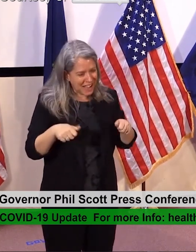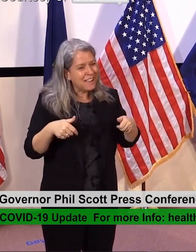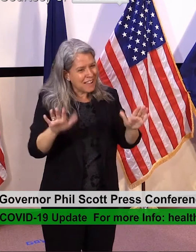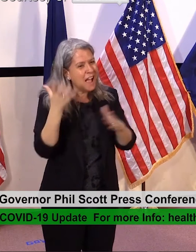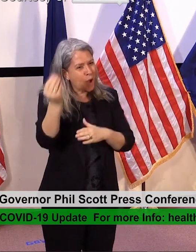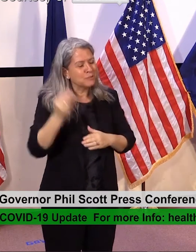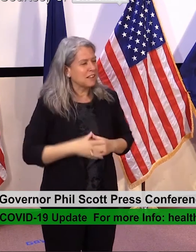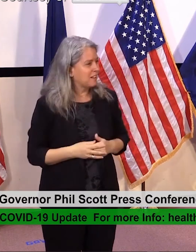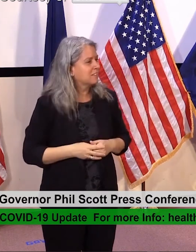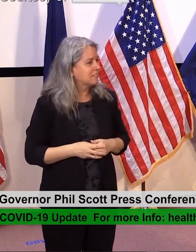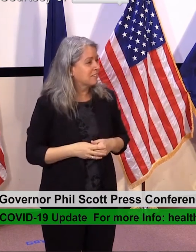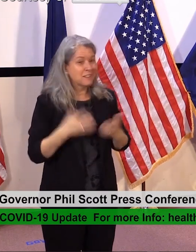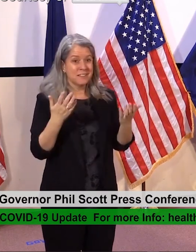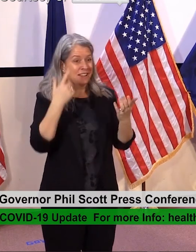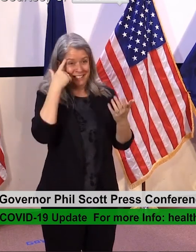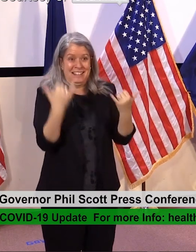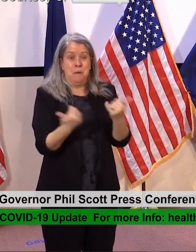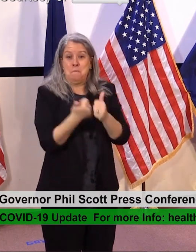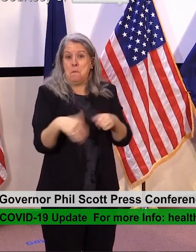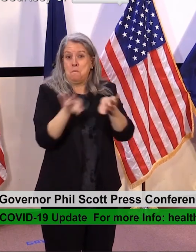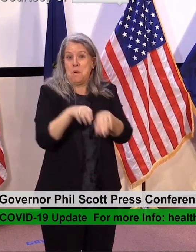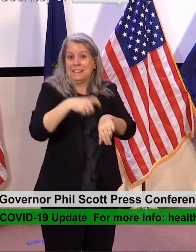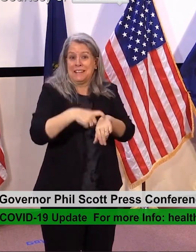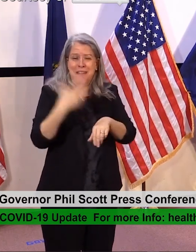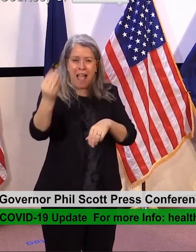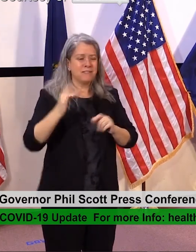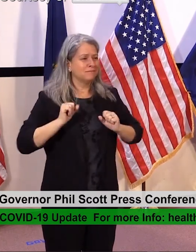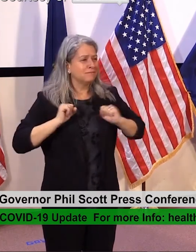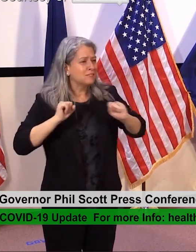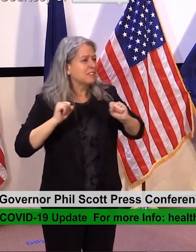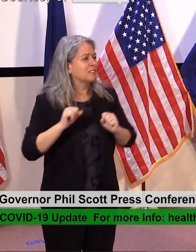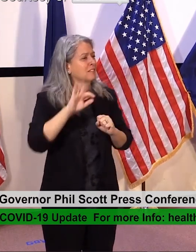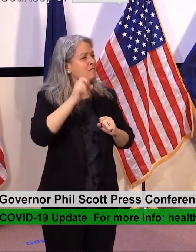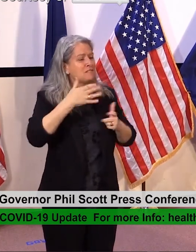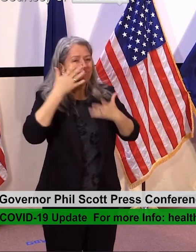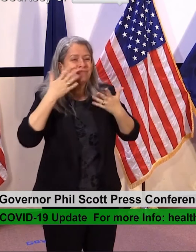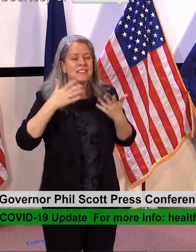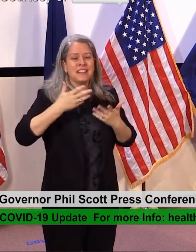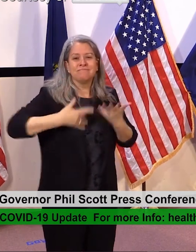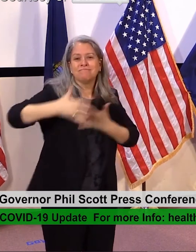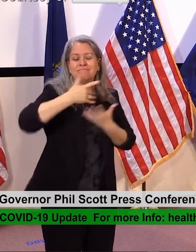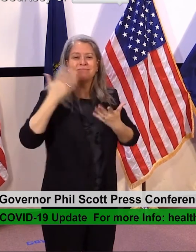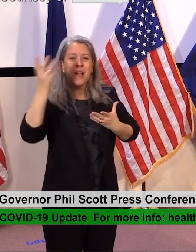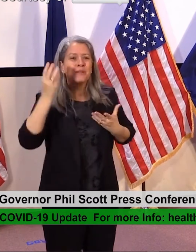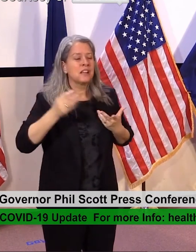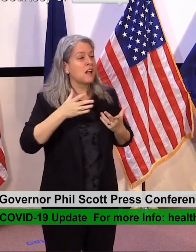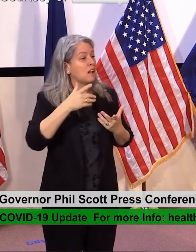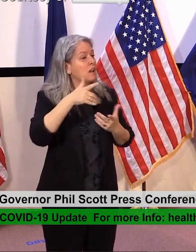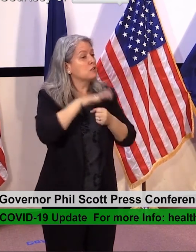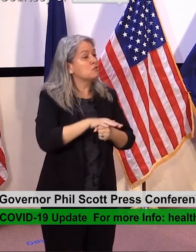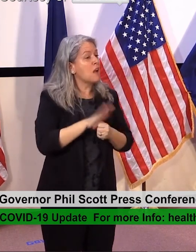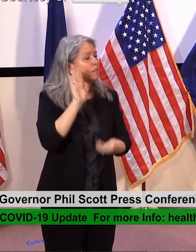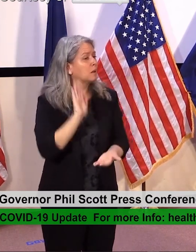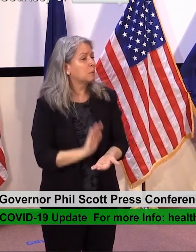being outdoors has probably never been more important. Exercise, fresh air, and nature can help us manage the stress